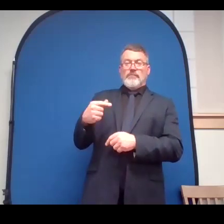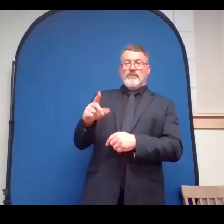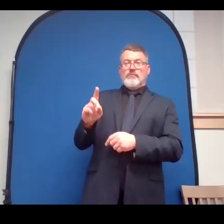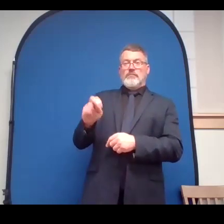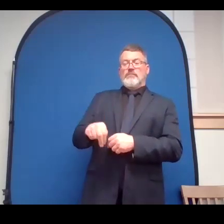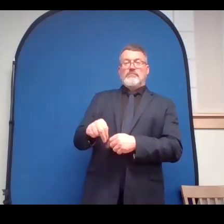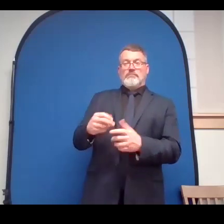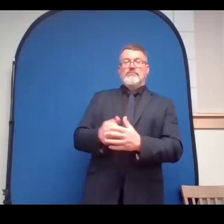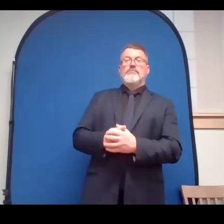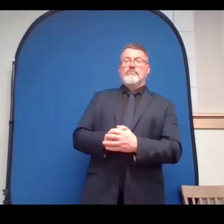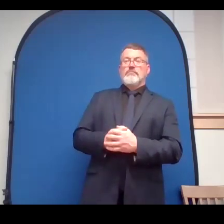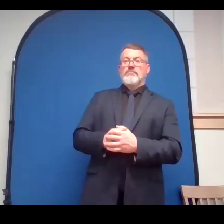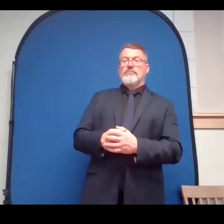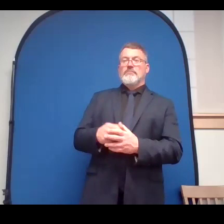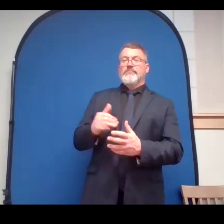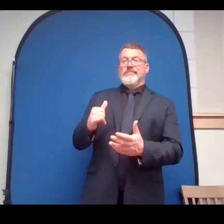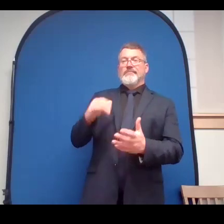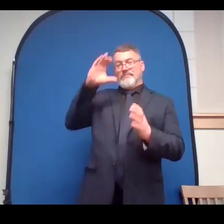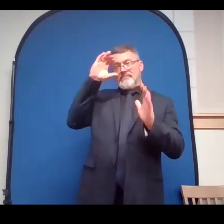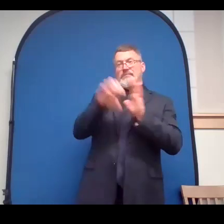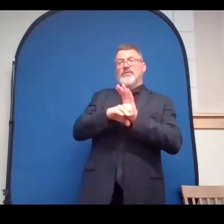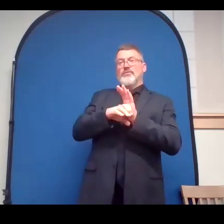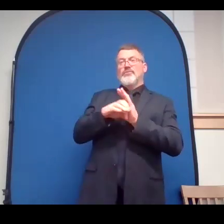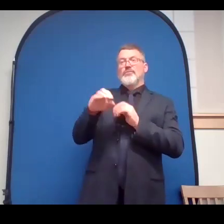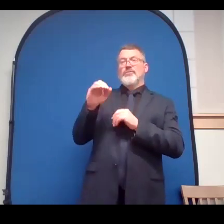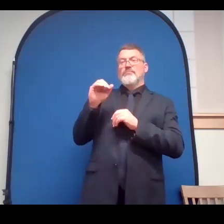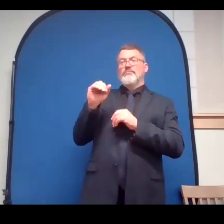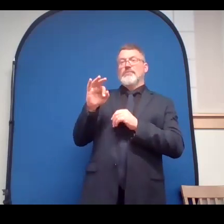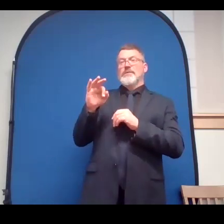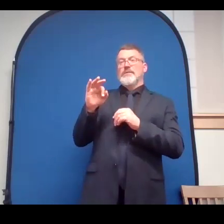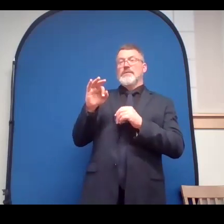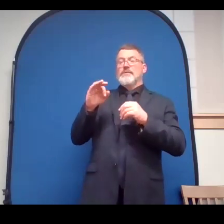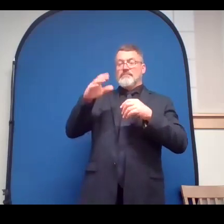And the photograph was of a guy with hair and beard